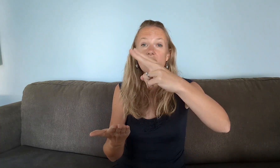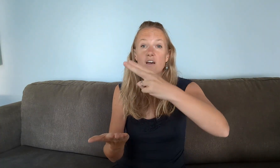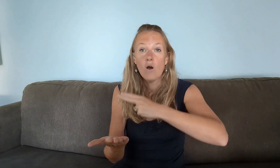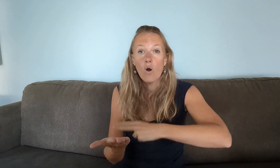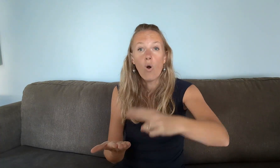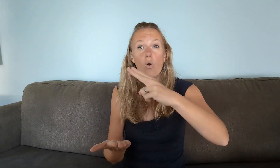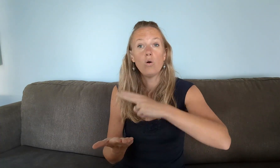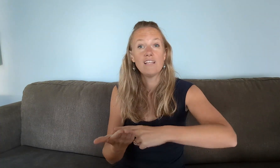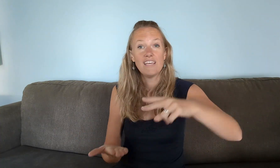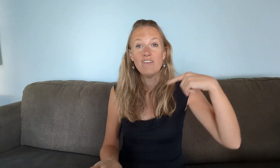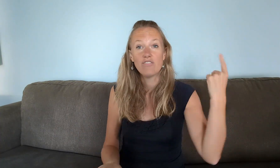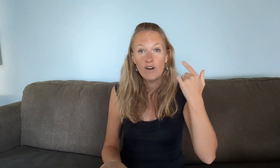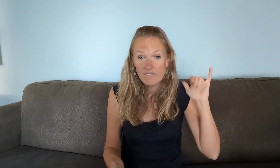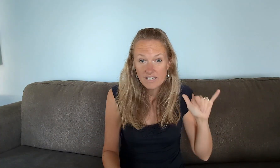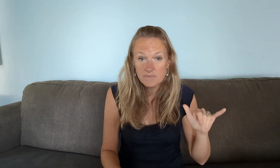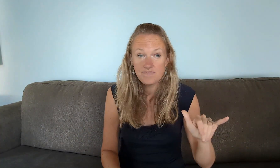holy, holy forever.